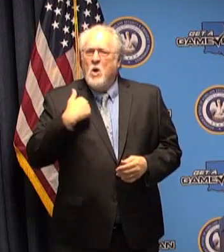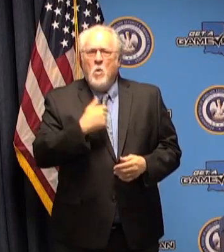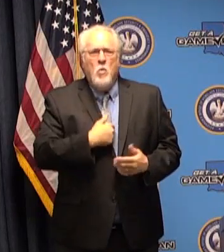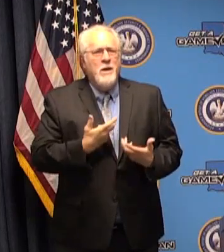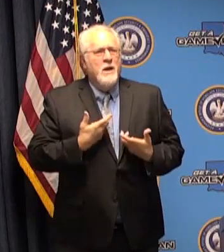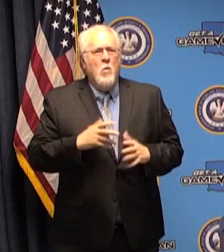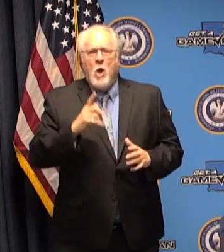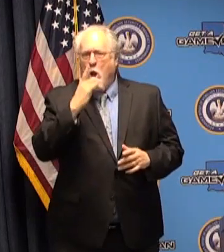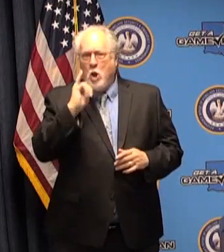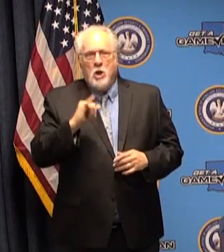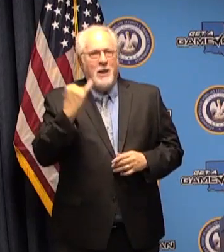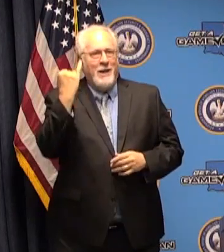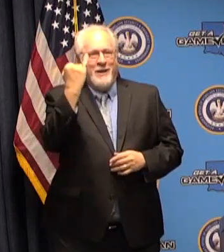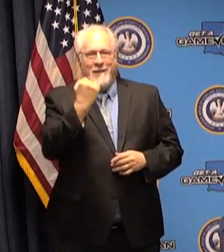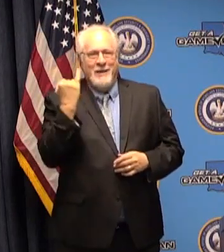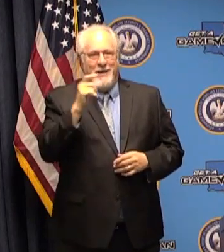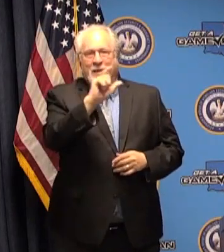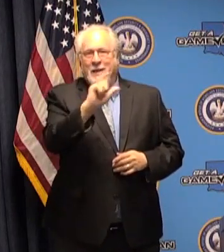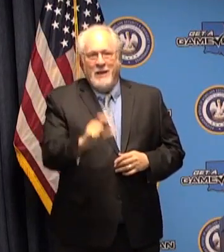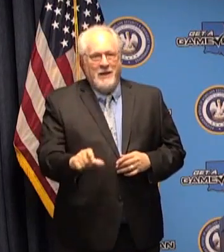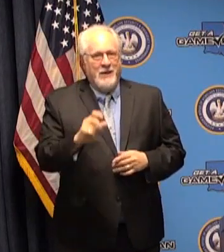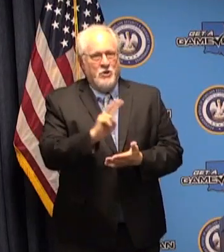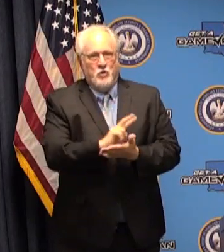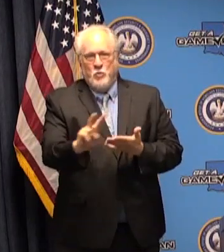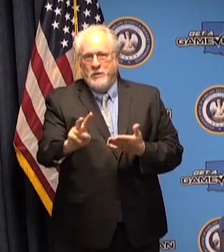We don't want to look like Italy 2 weeks from now.